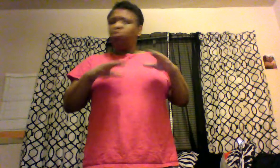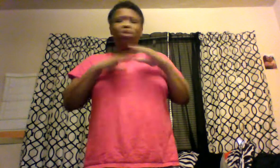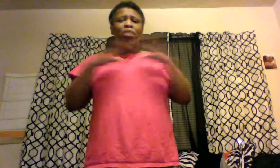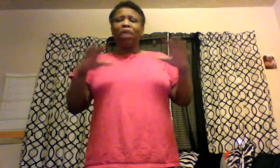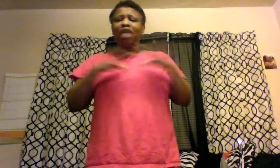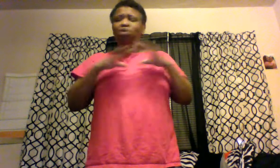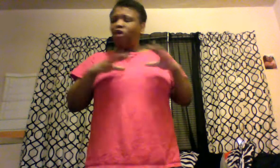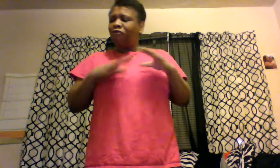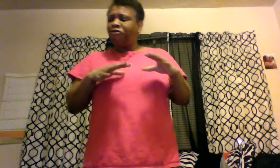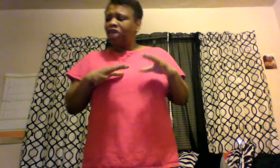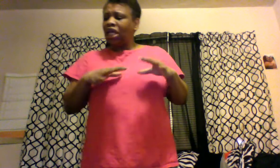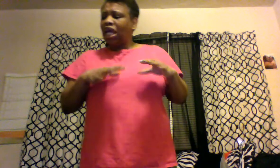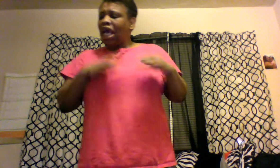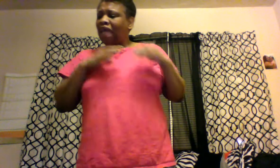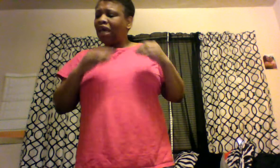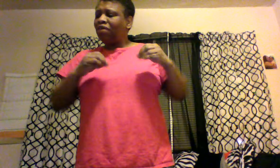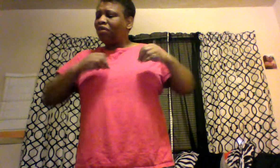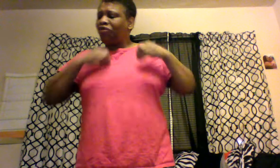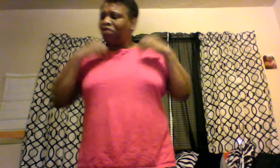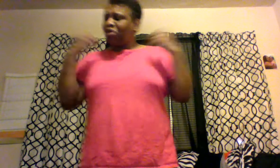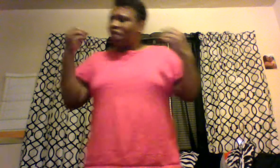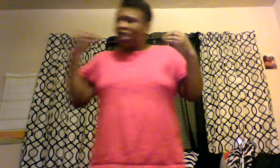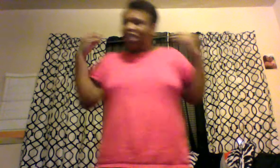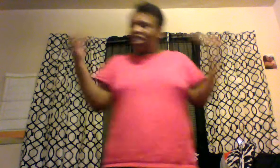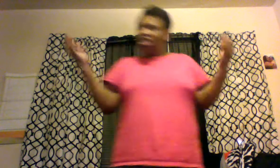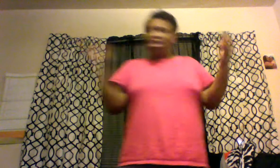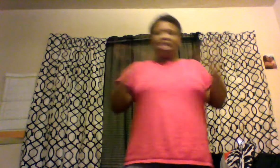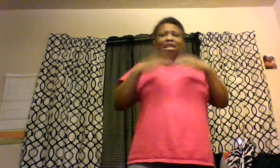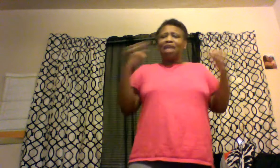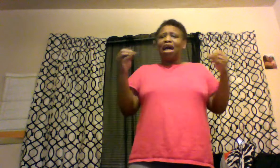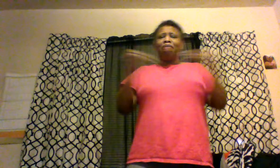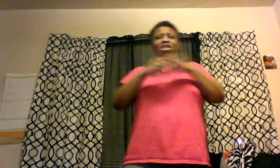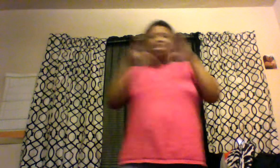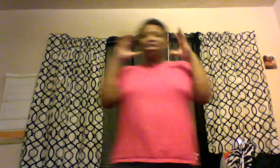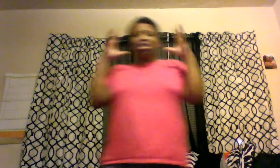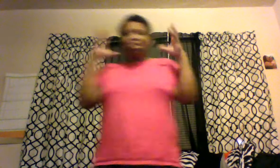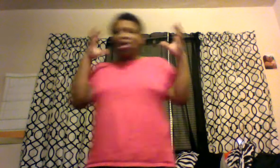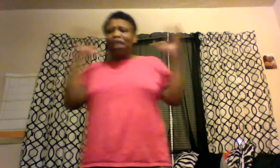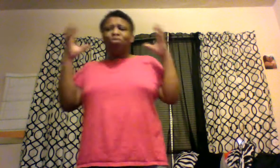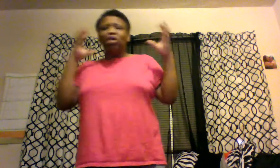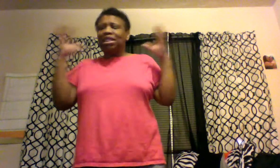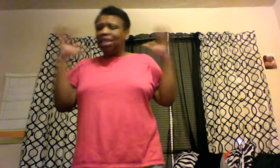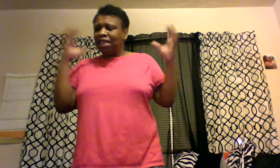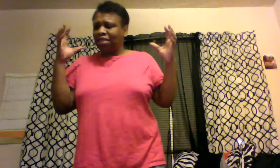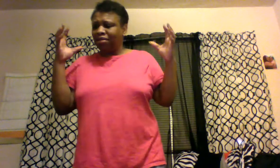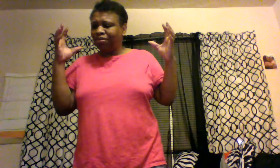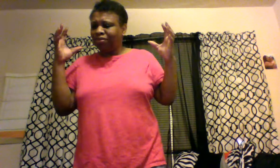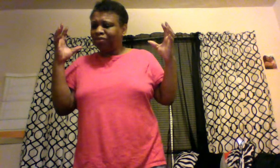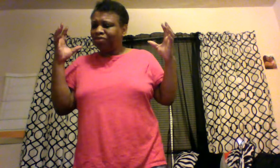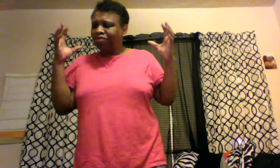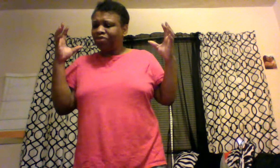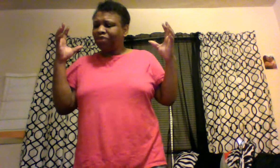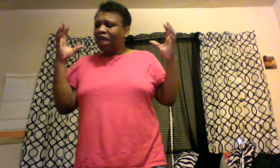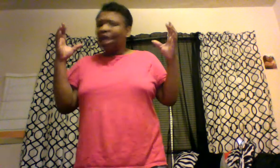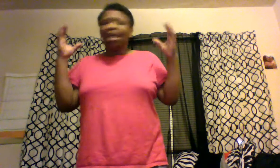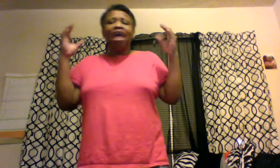the blacks weren't free, and that the conditions at the time, it just made it more tensed. It gave